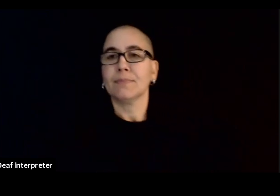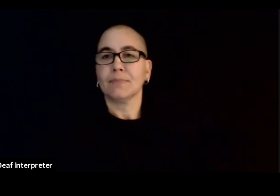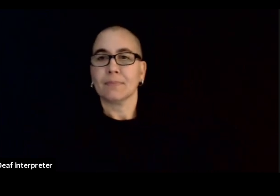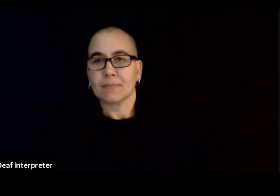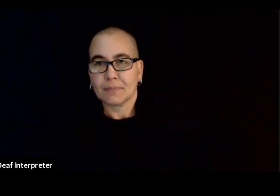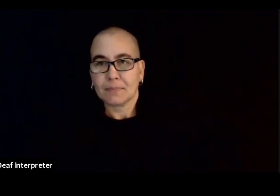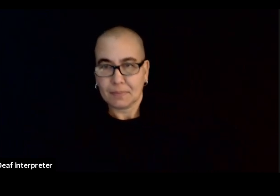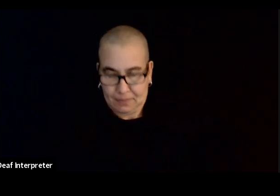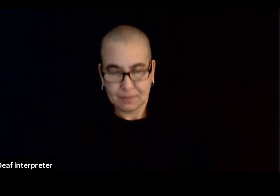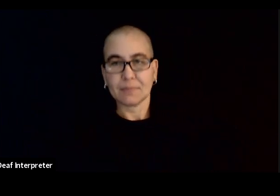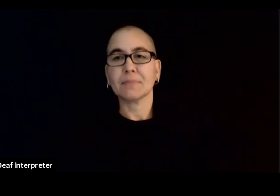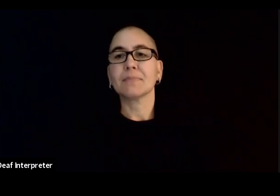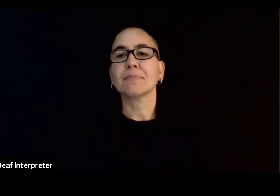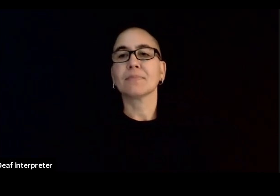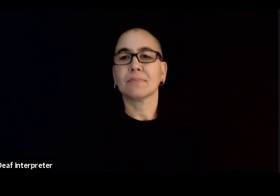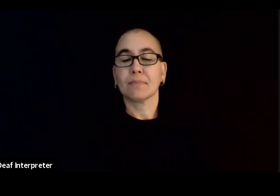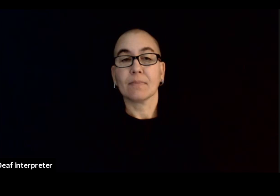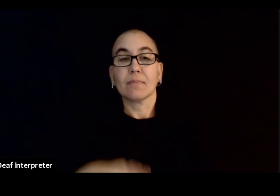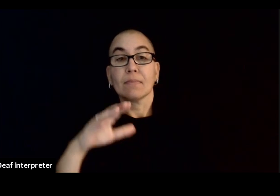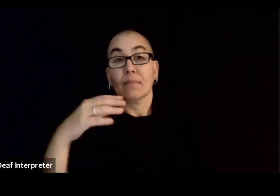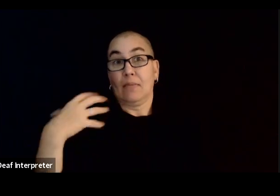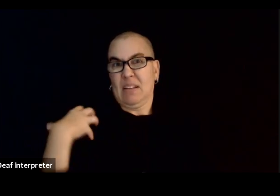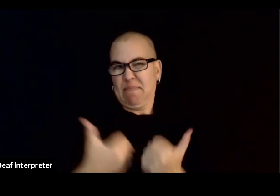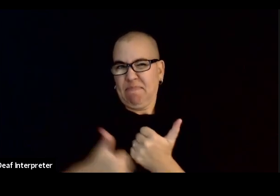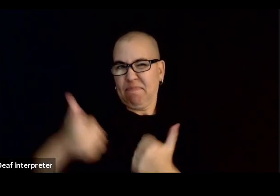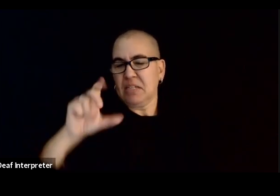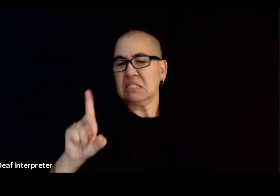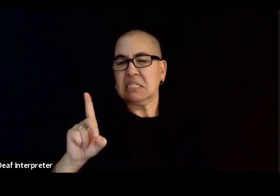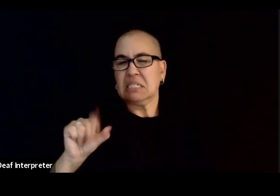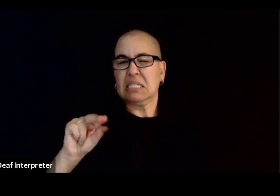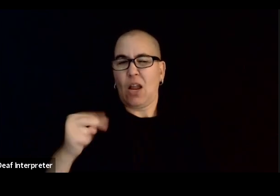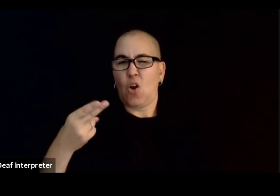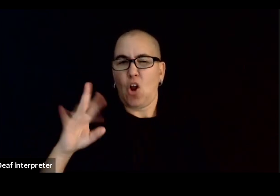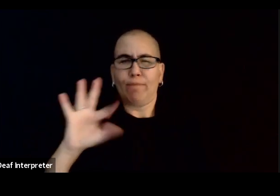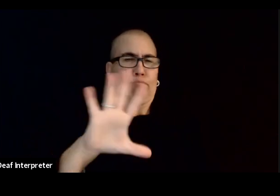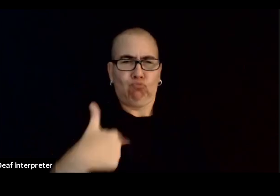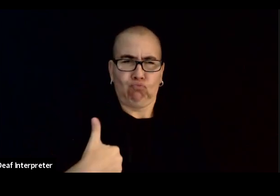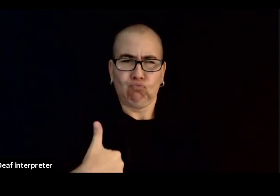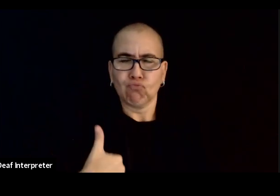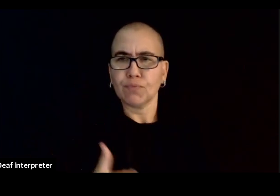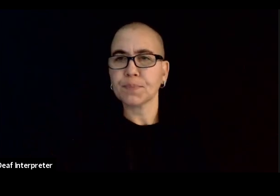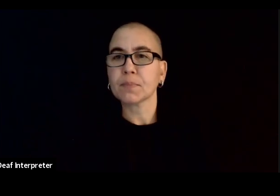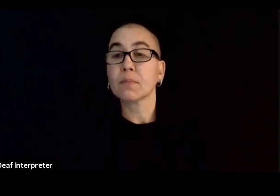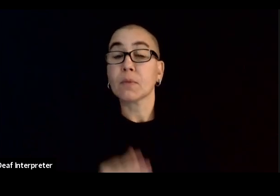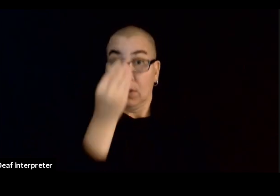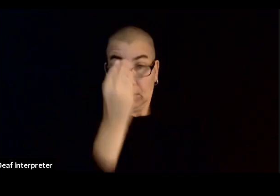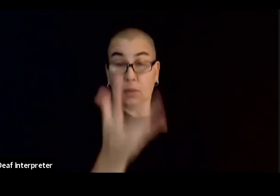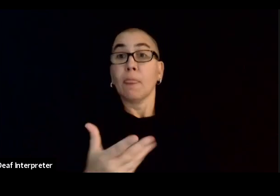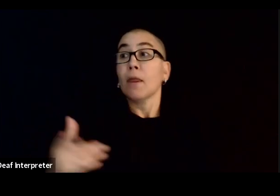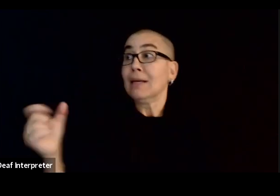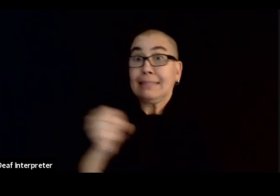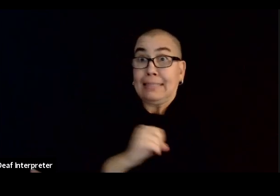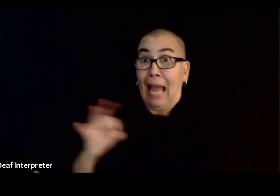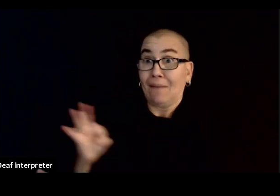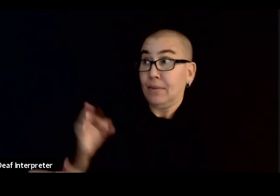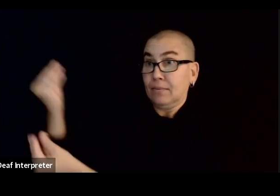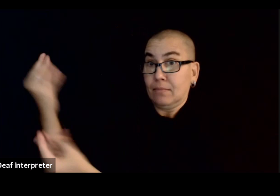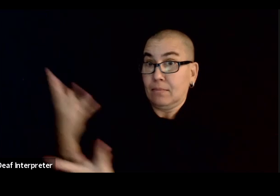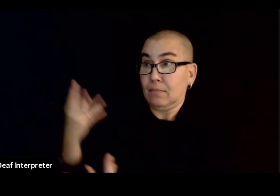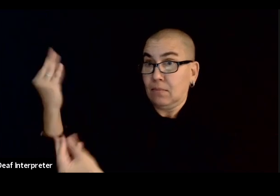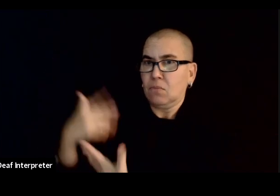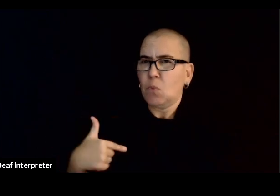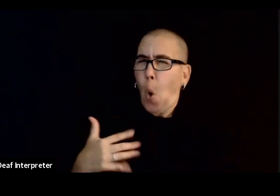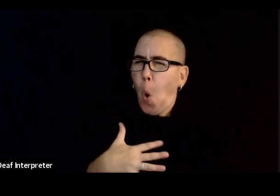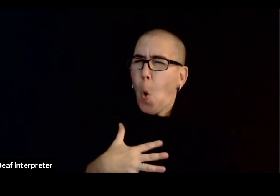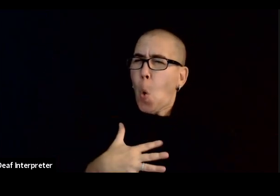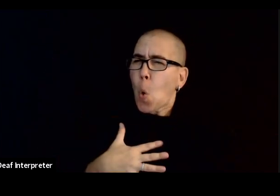Oh yeah, thank you, Peter. When staff reported this incident to us, we took it very seriously. We have no reason to